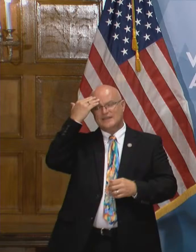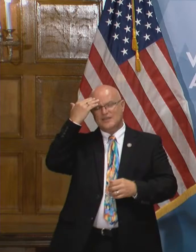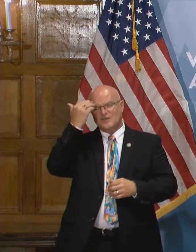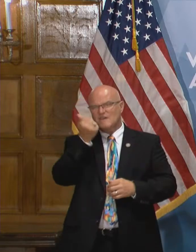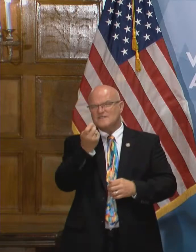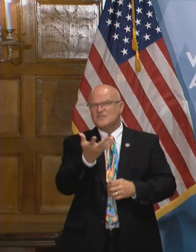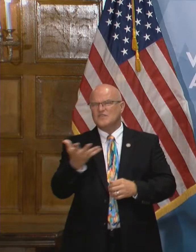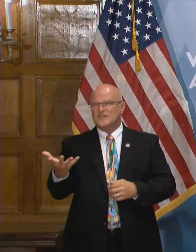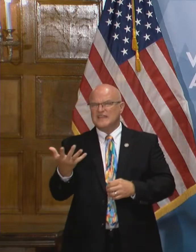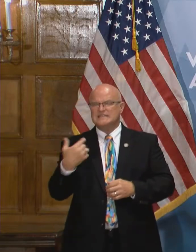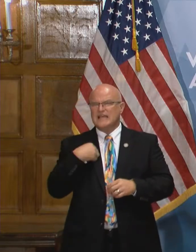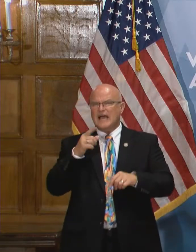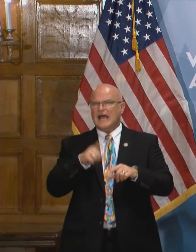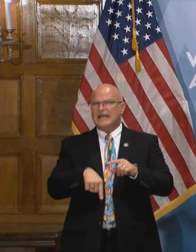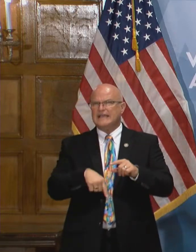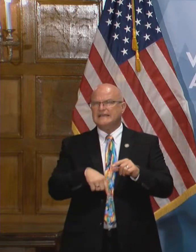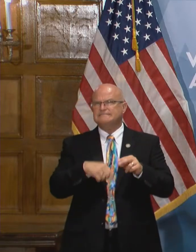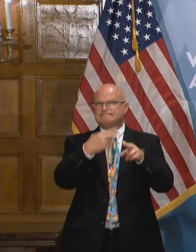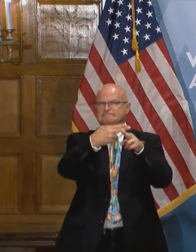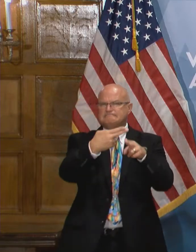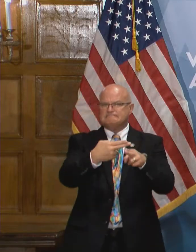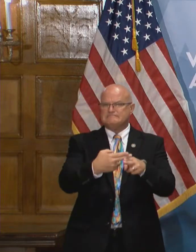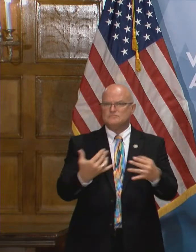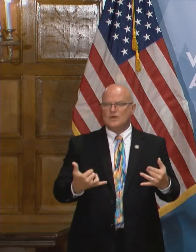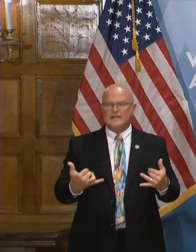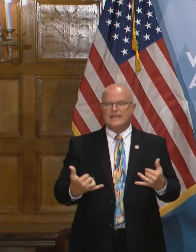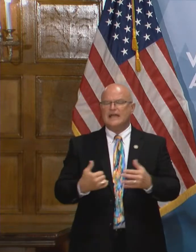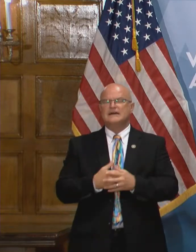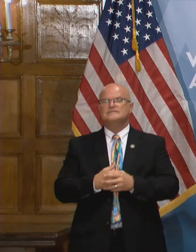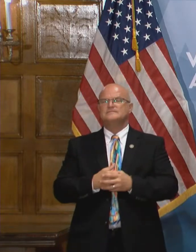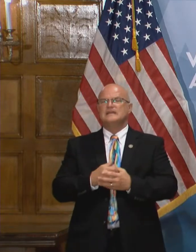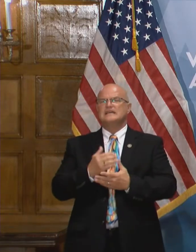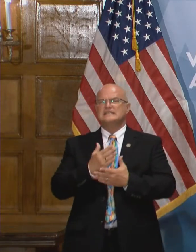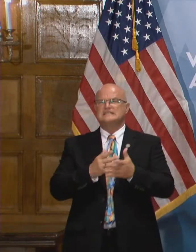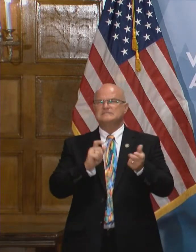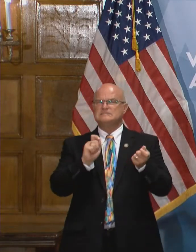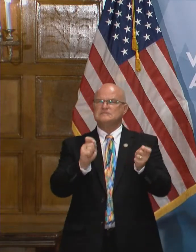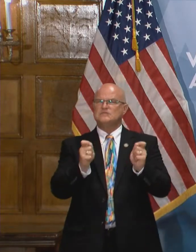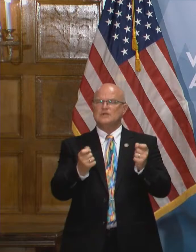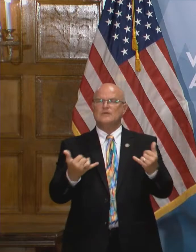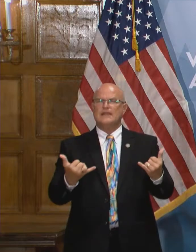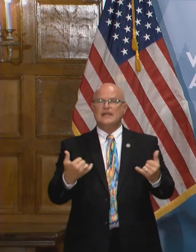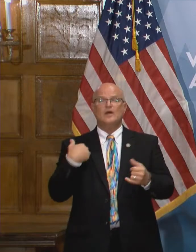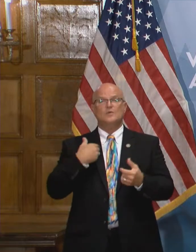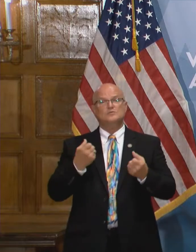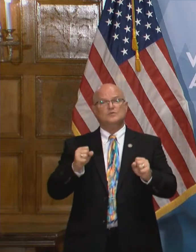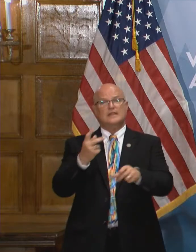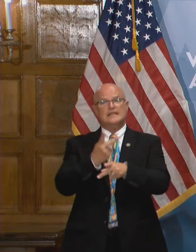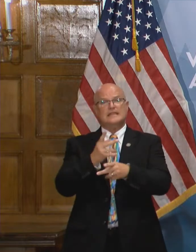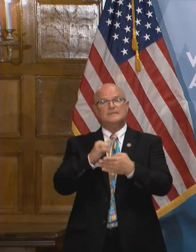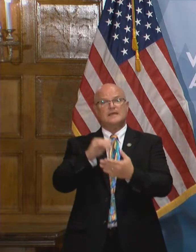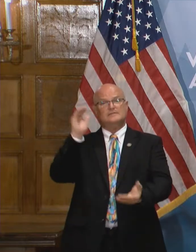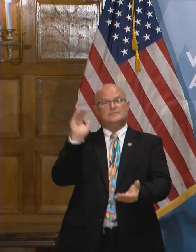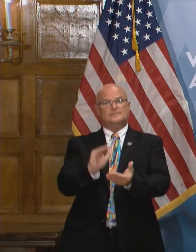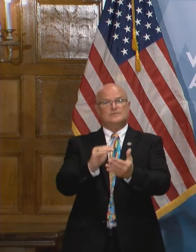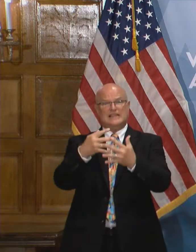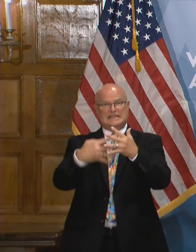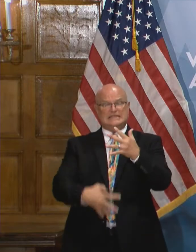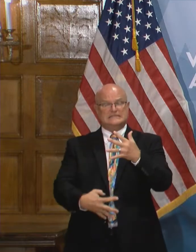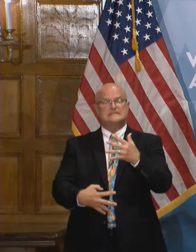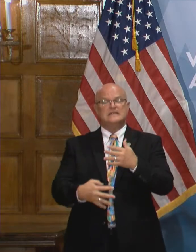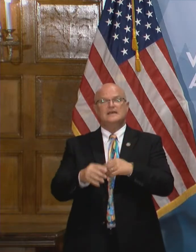couple of items. I could not recite what those are to you. There are some technical corrections, and we're going to try to keep that to a minimal